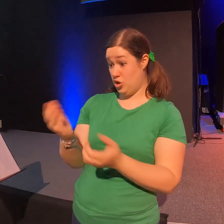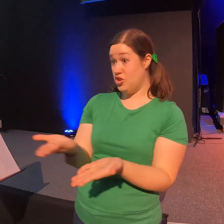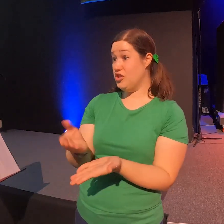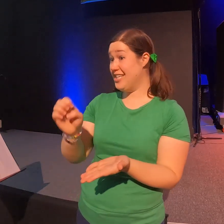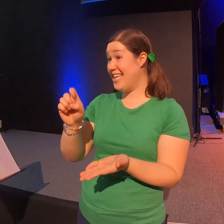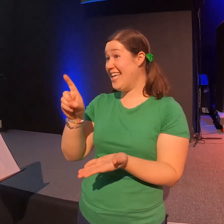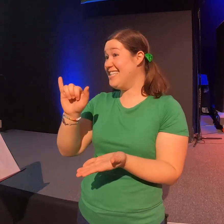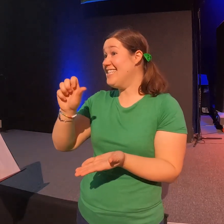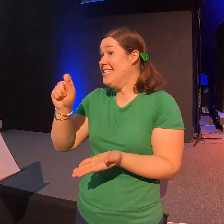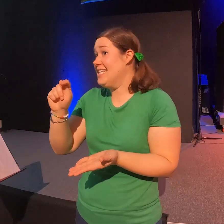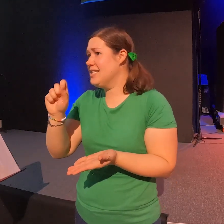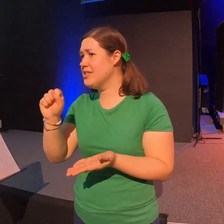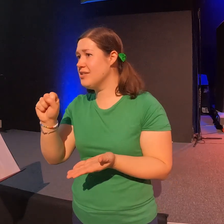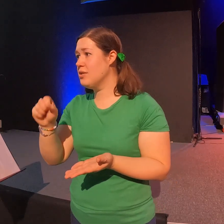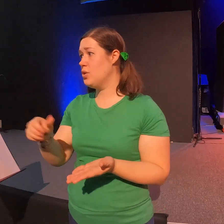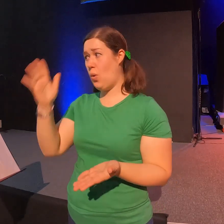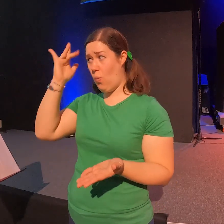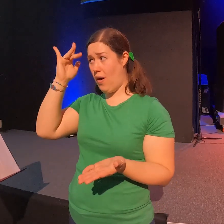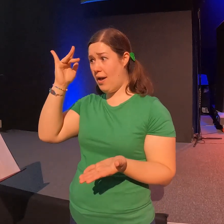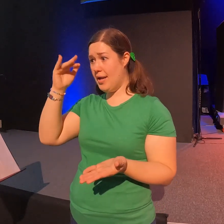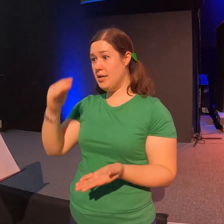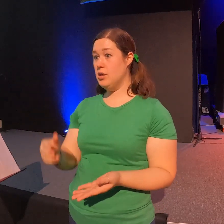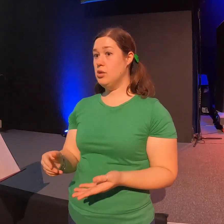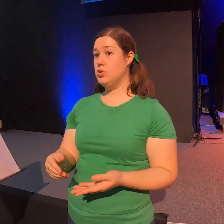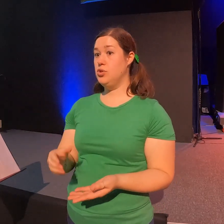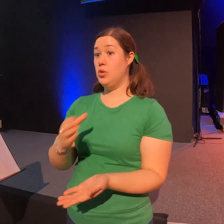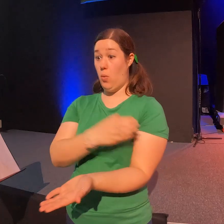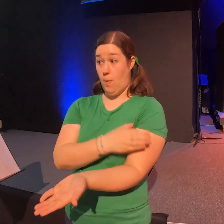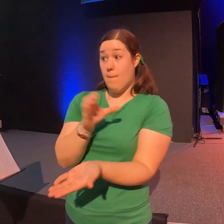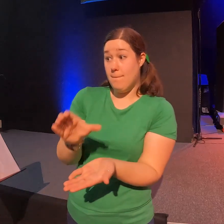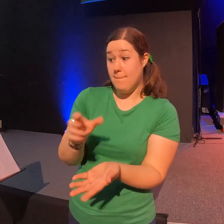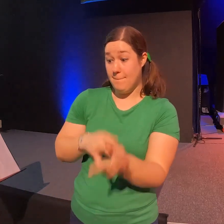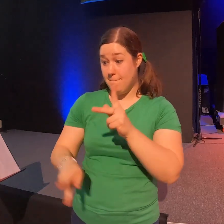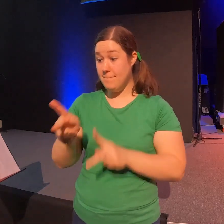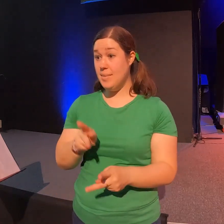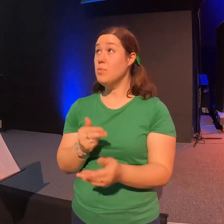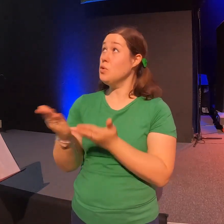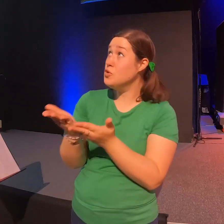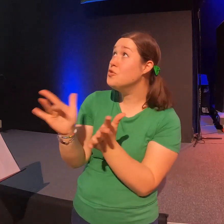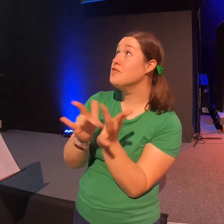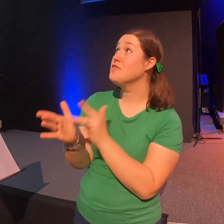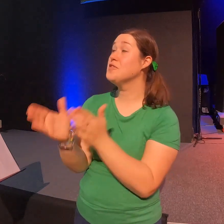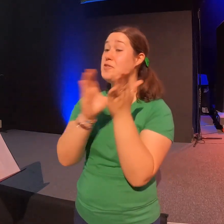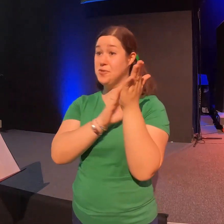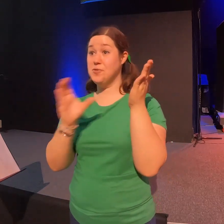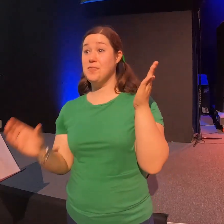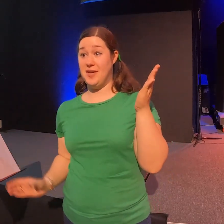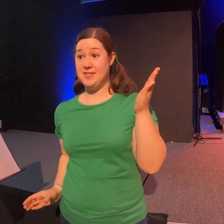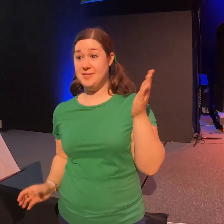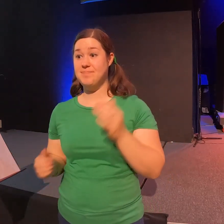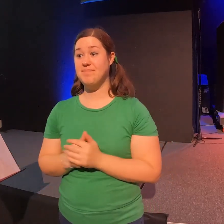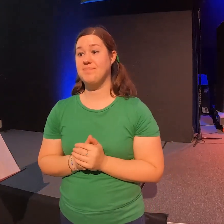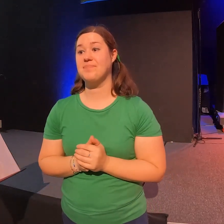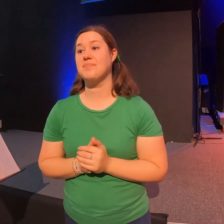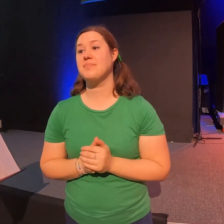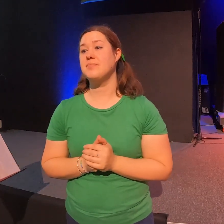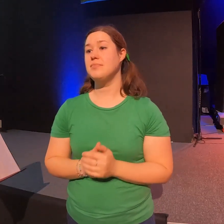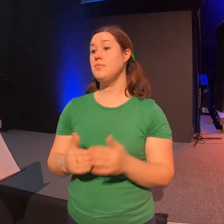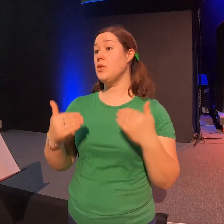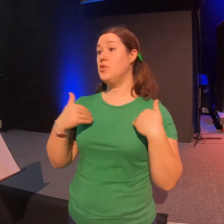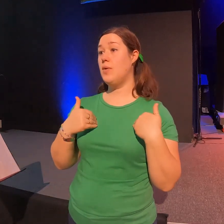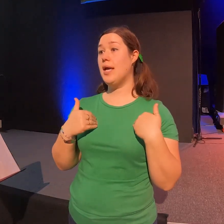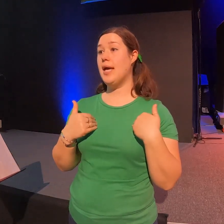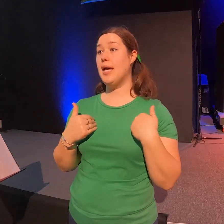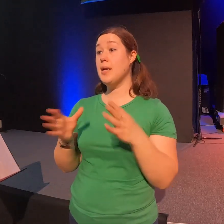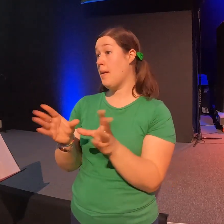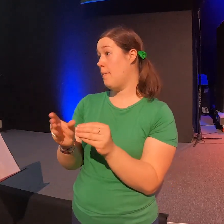I remember a lady coming to see me in another church I served who was interested in being part of the church. Love those meetings, at least most